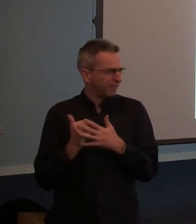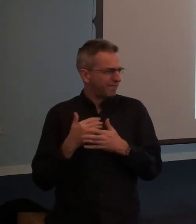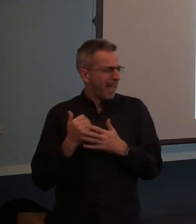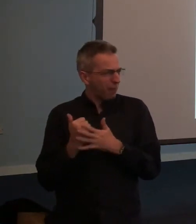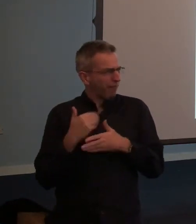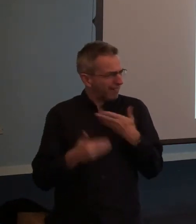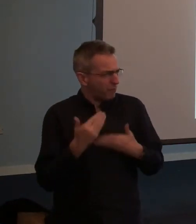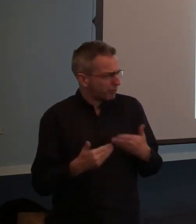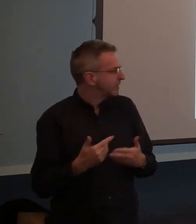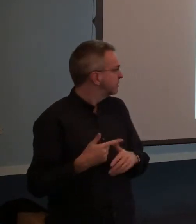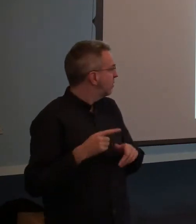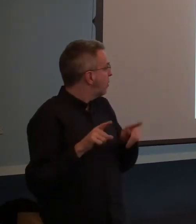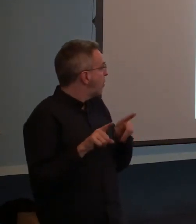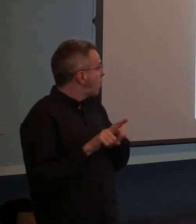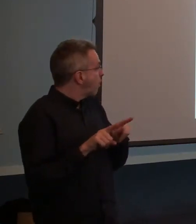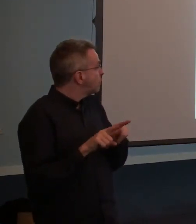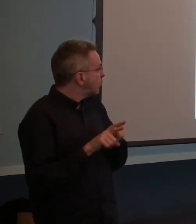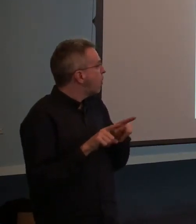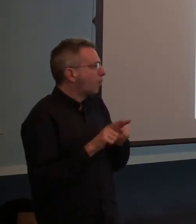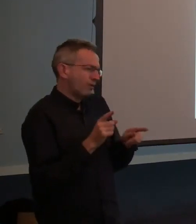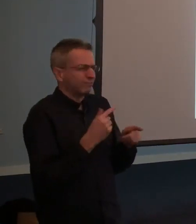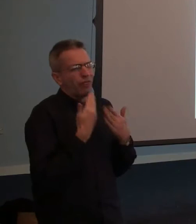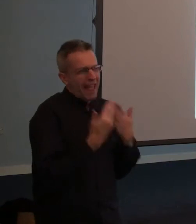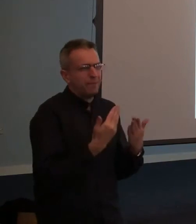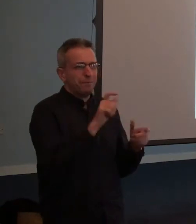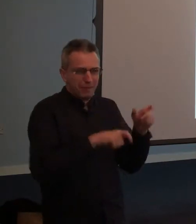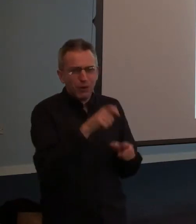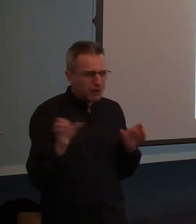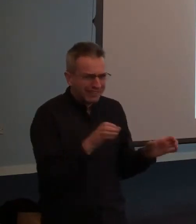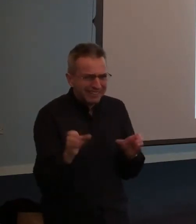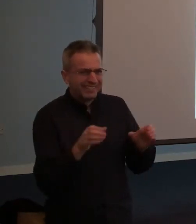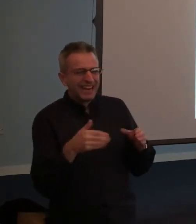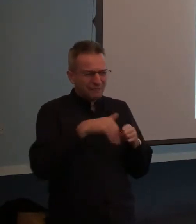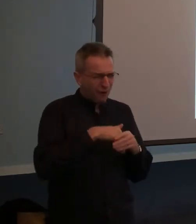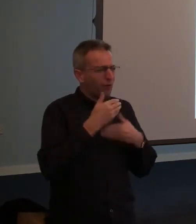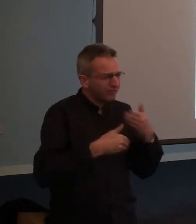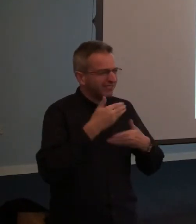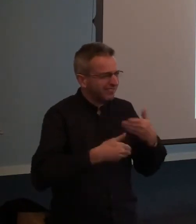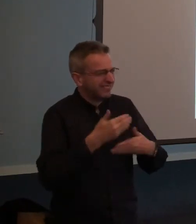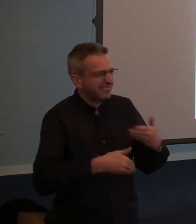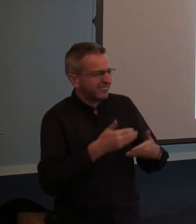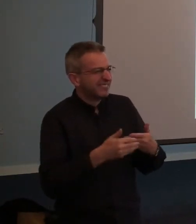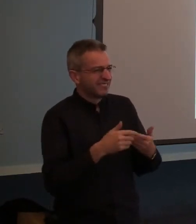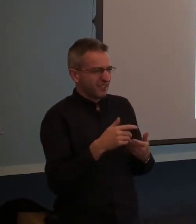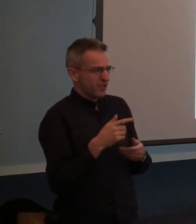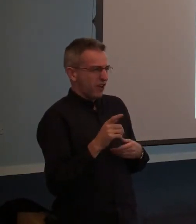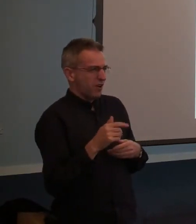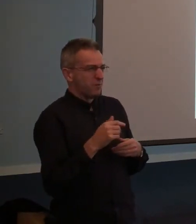So they were really supportive and helped the process of the project. And also I wanted to thank the participants as well, everyone who